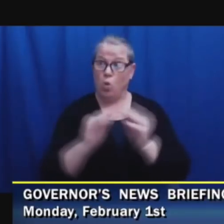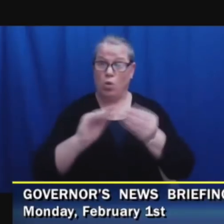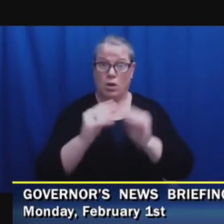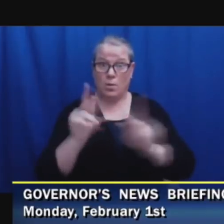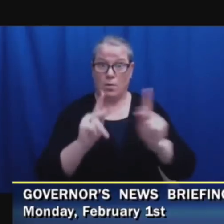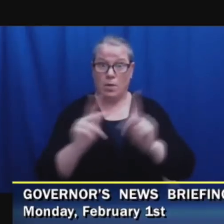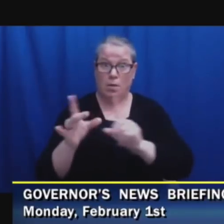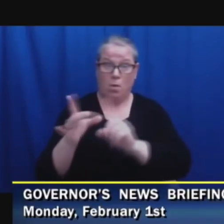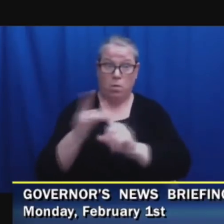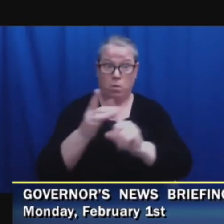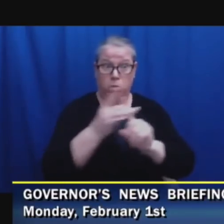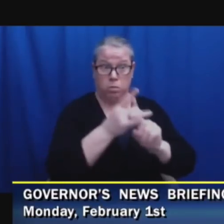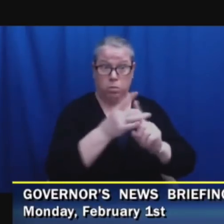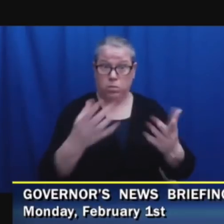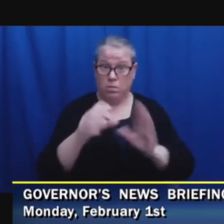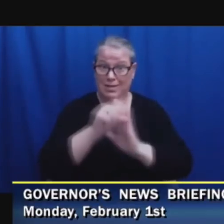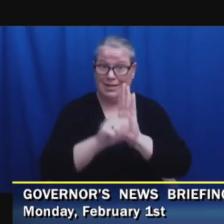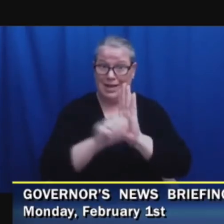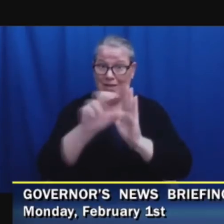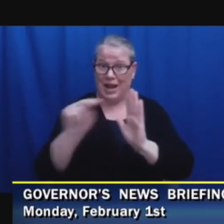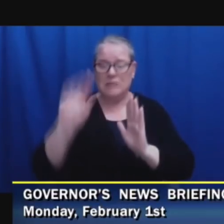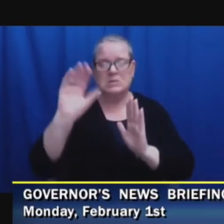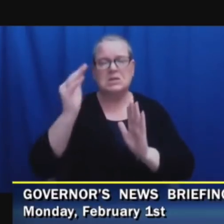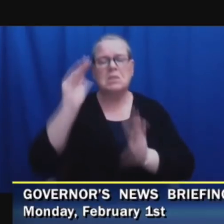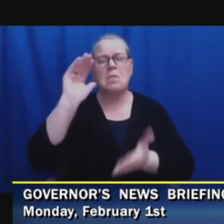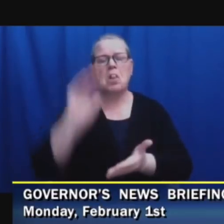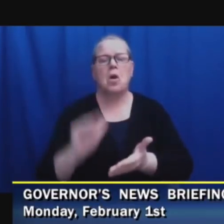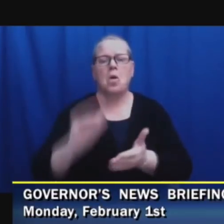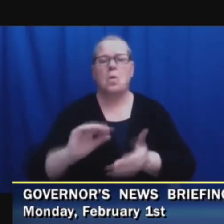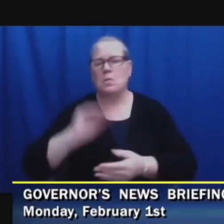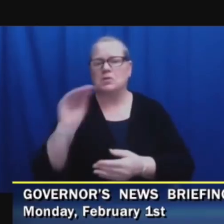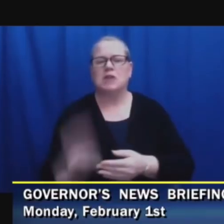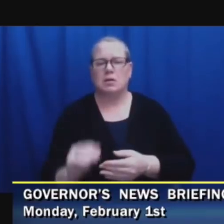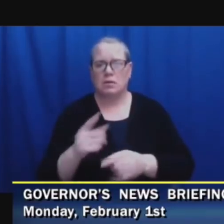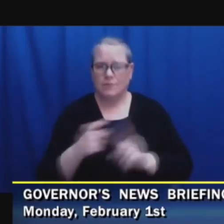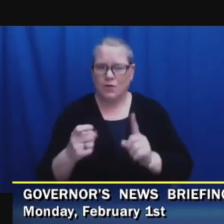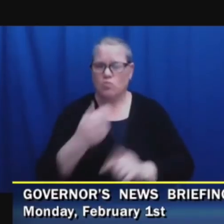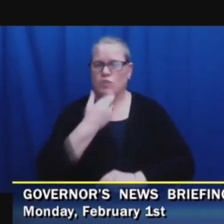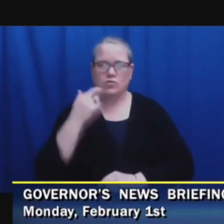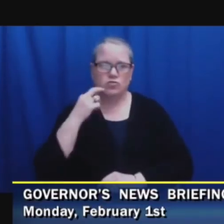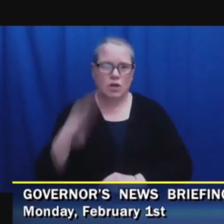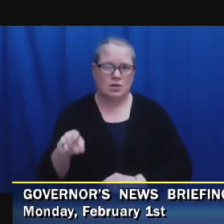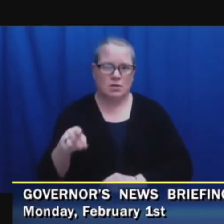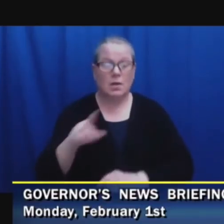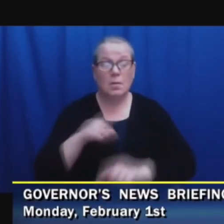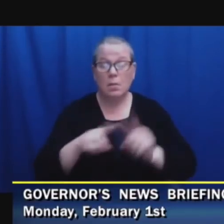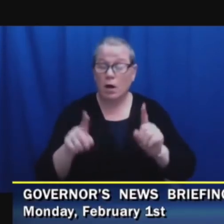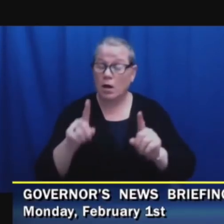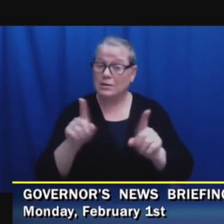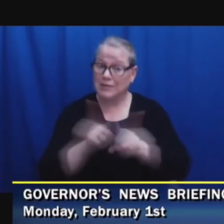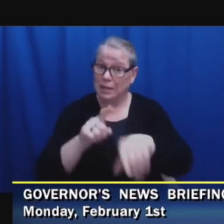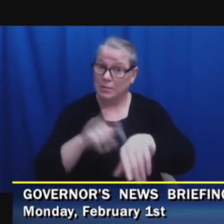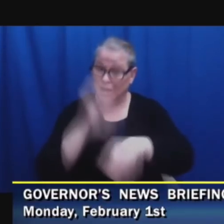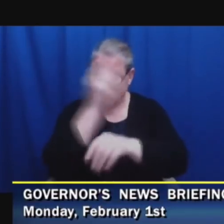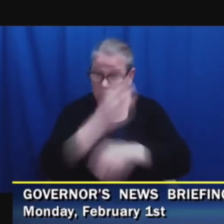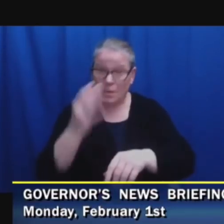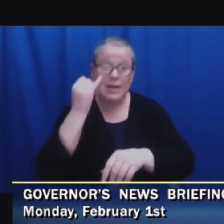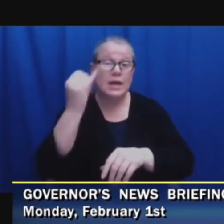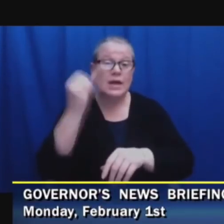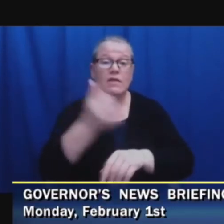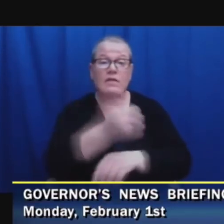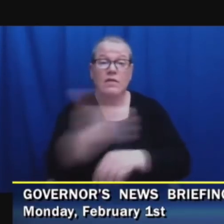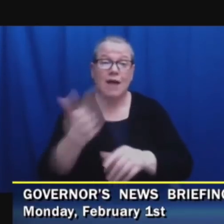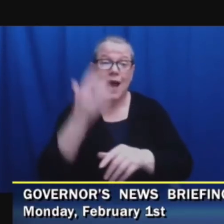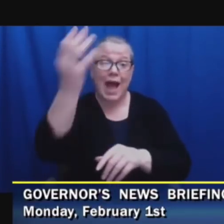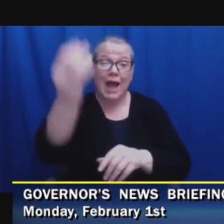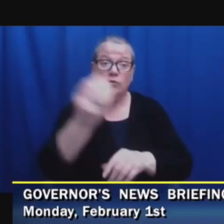it continues to be a pretty low percentage. But that said, we want to remind people that if they do go out to eat, please